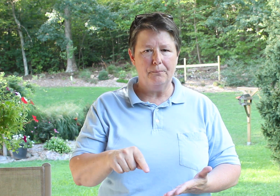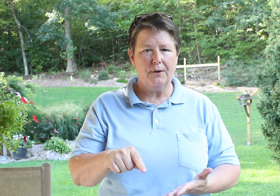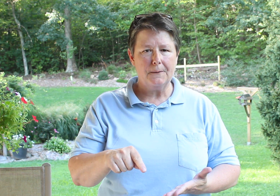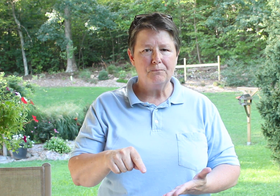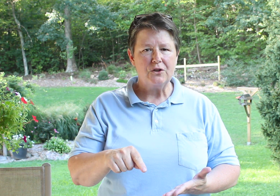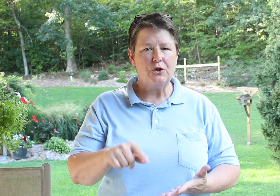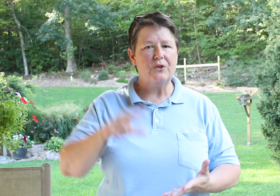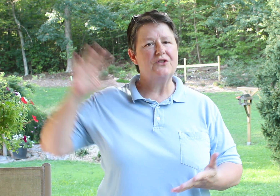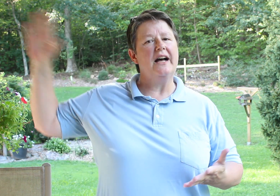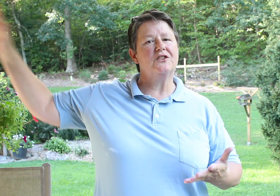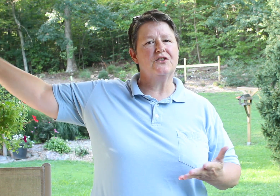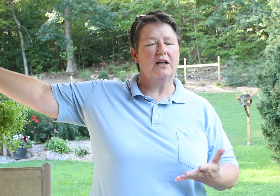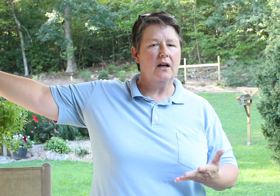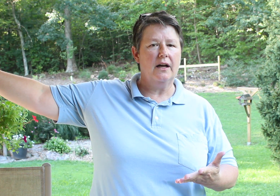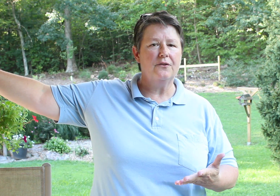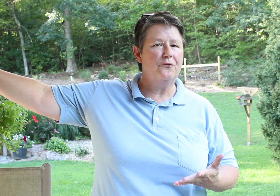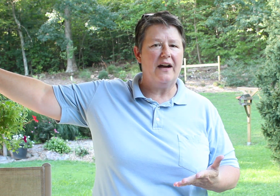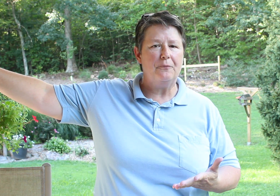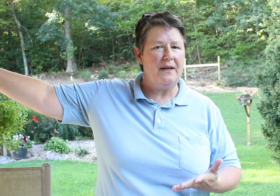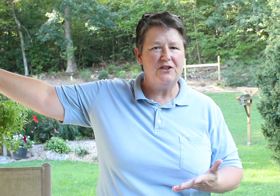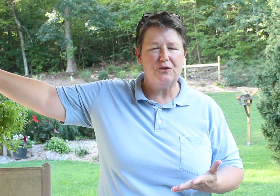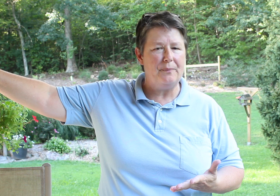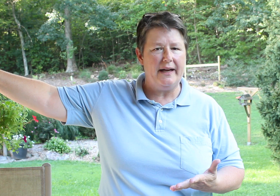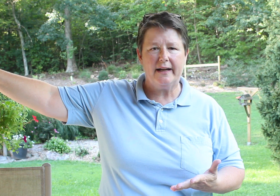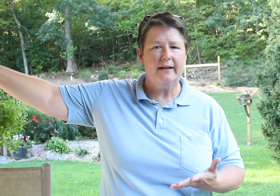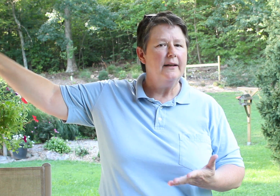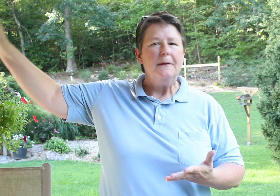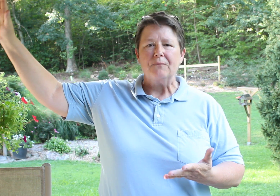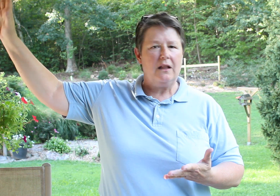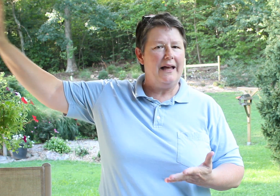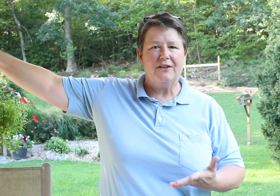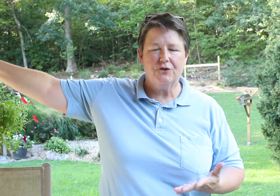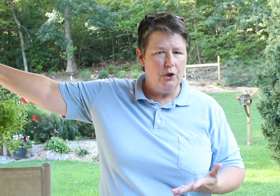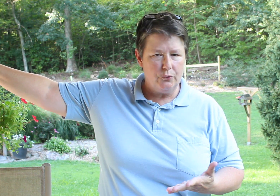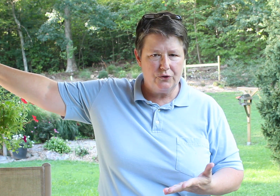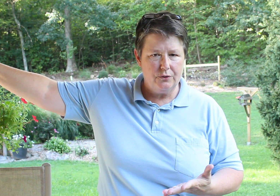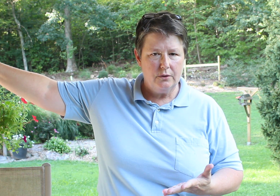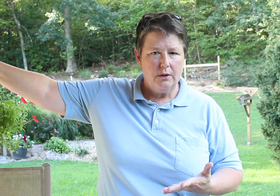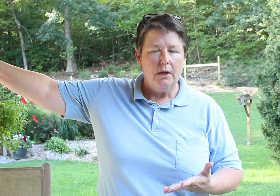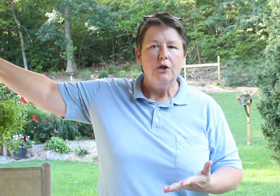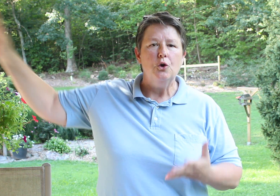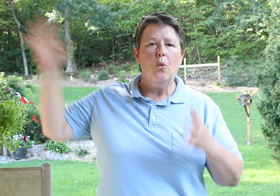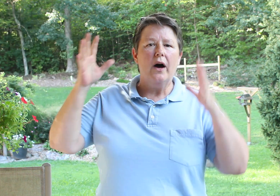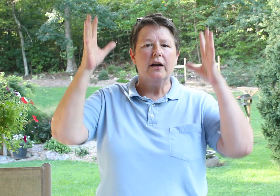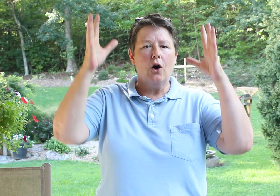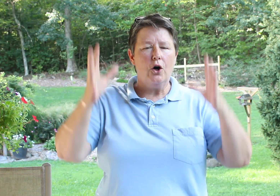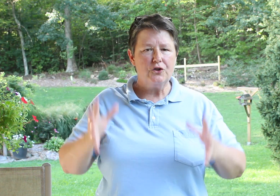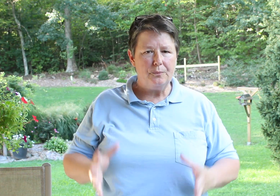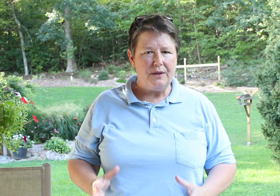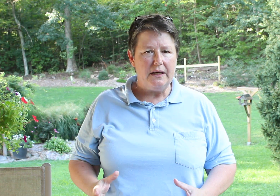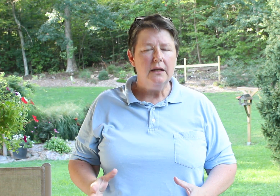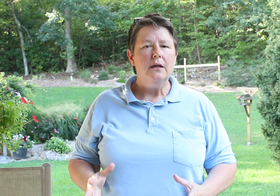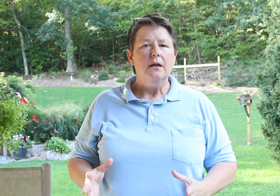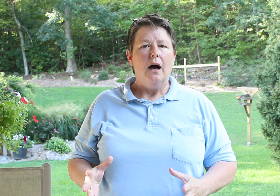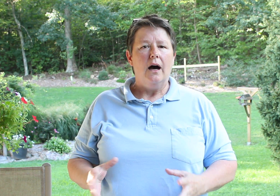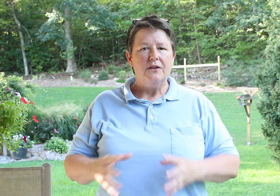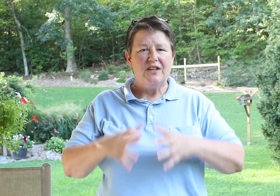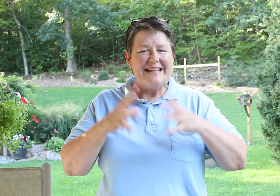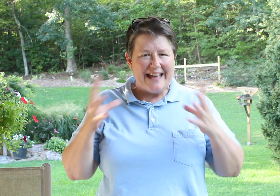notebook. So it's not stuck on 5 pages back class notes. You want it all to be